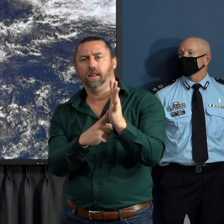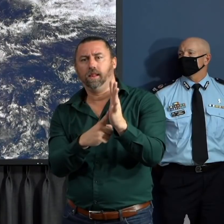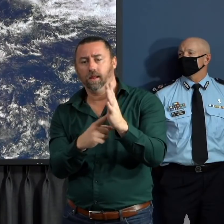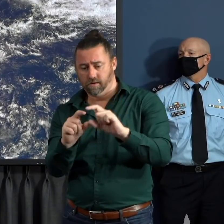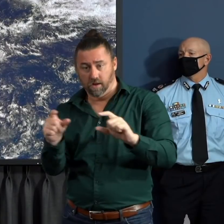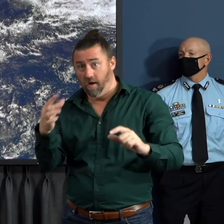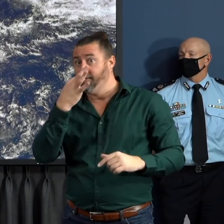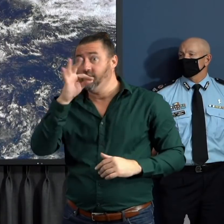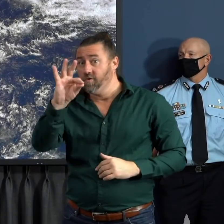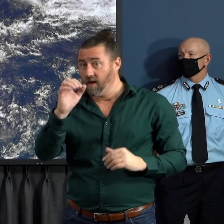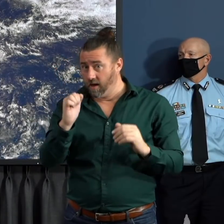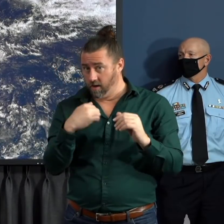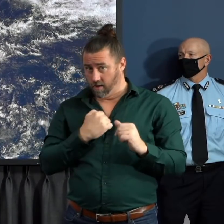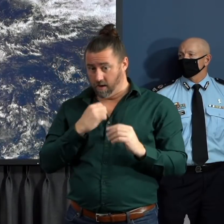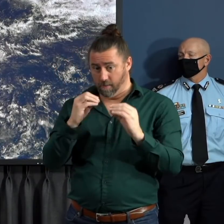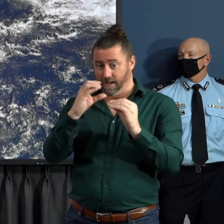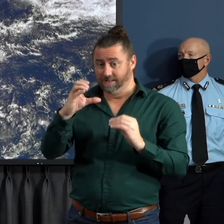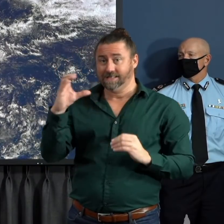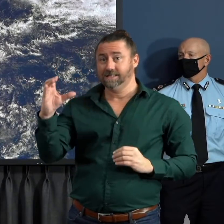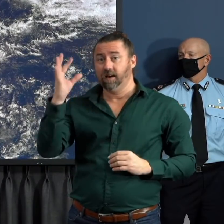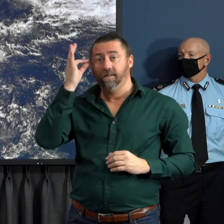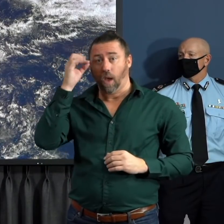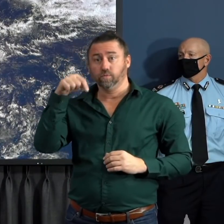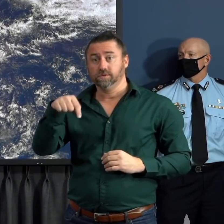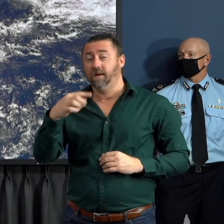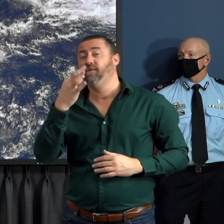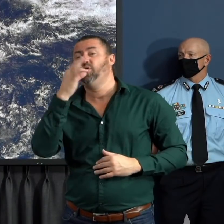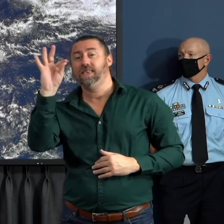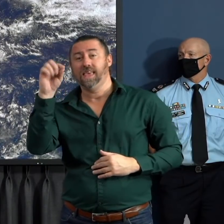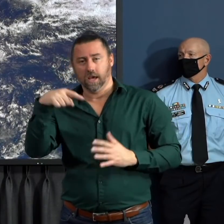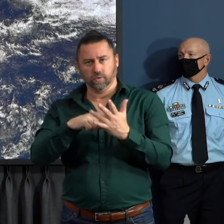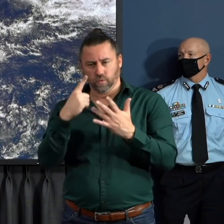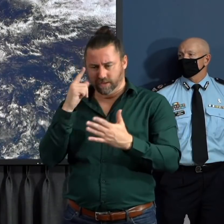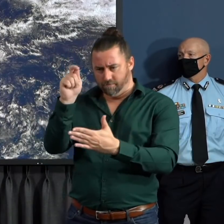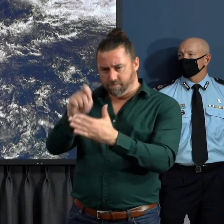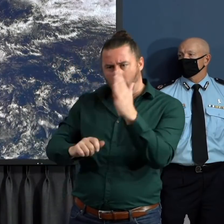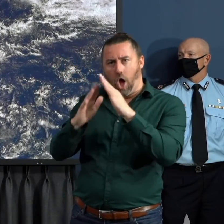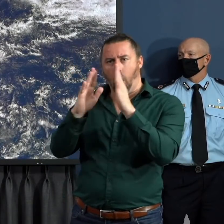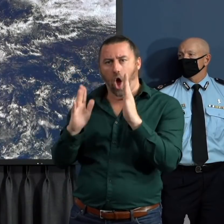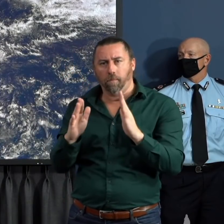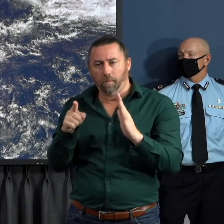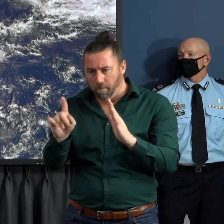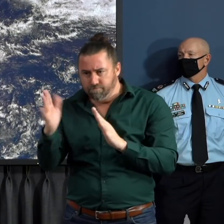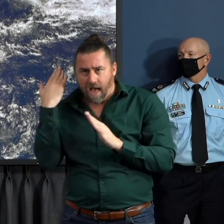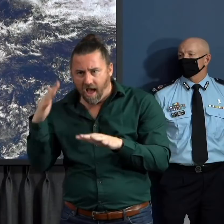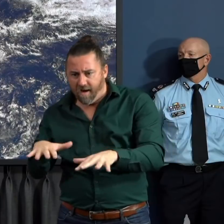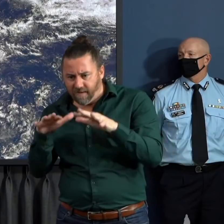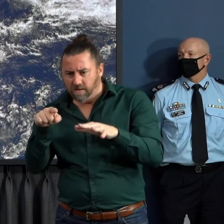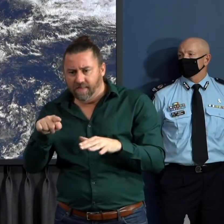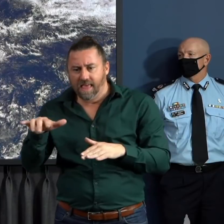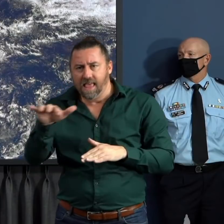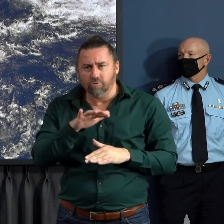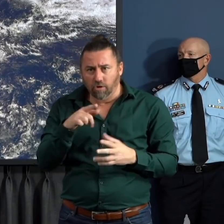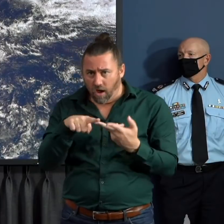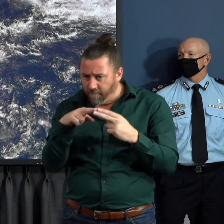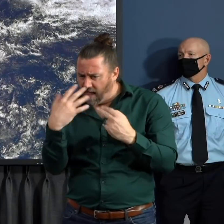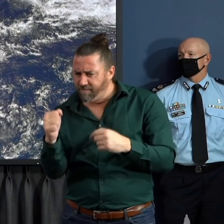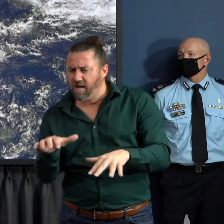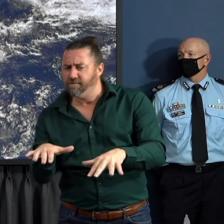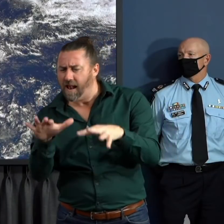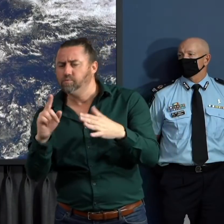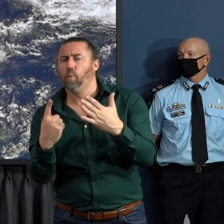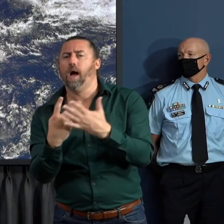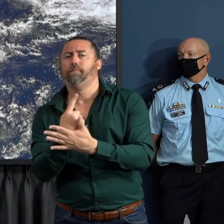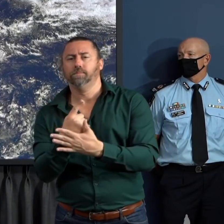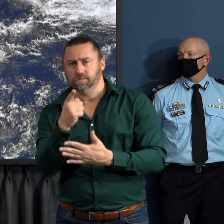free on the council website and has been for years. So the modelling is there about each individual's flood risk in their property. And what we're